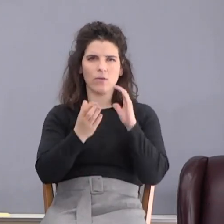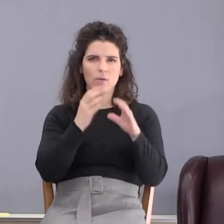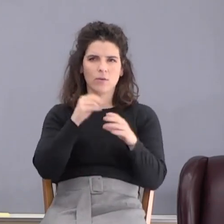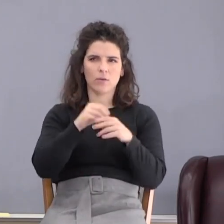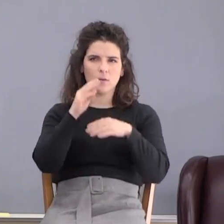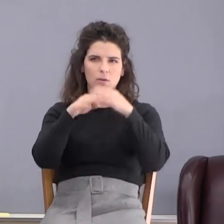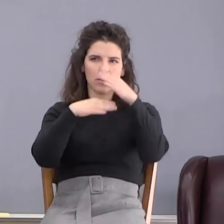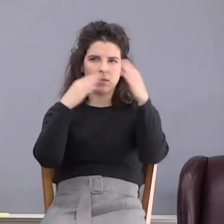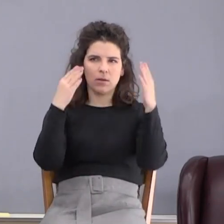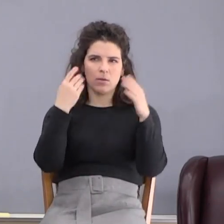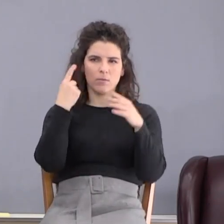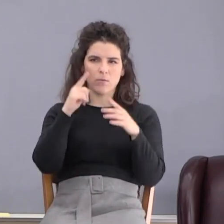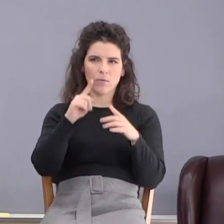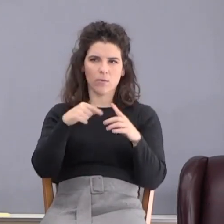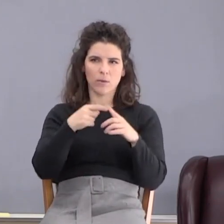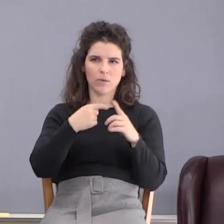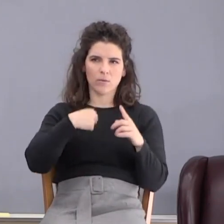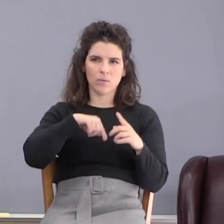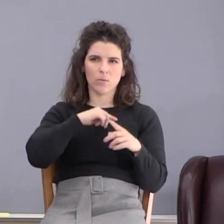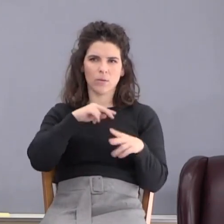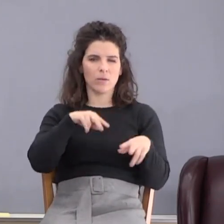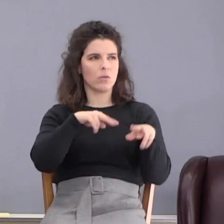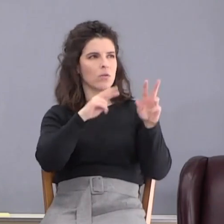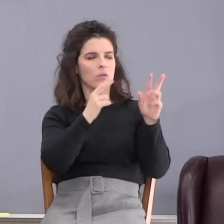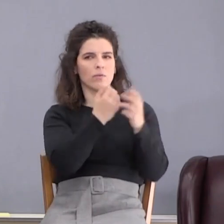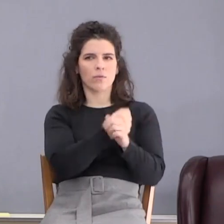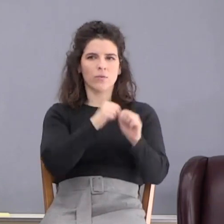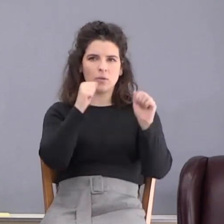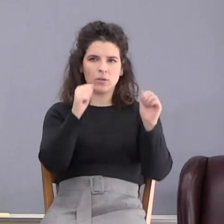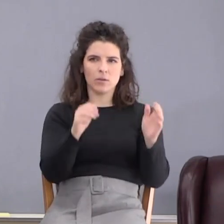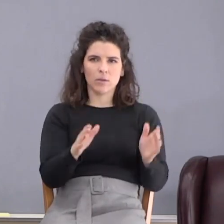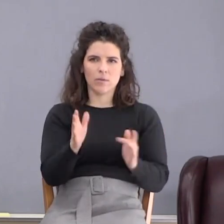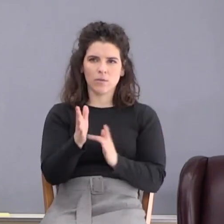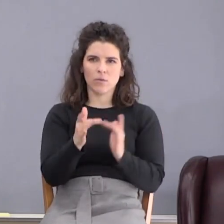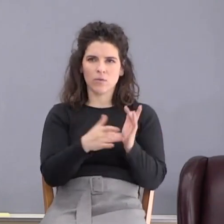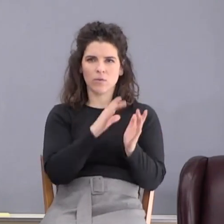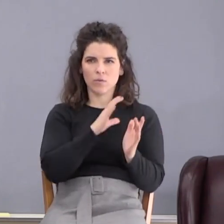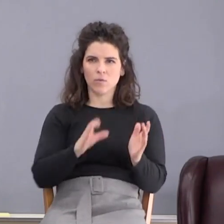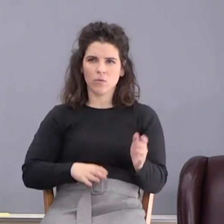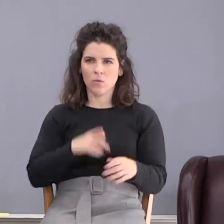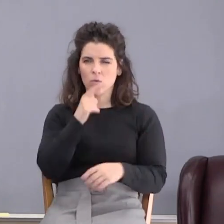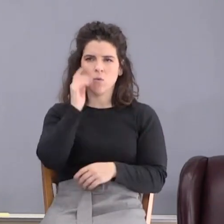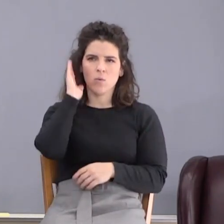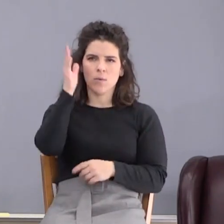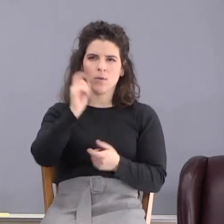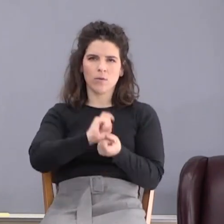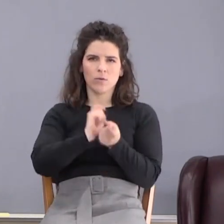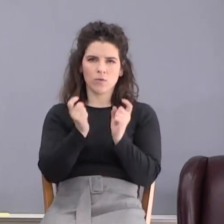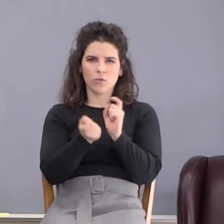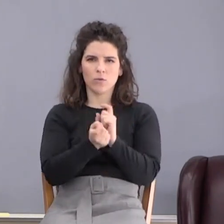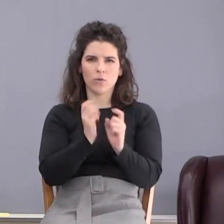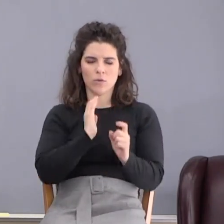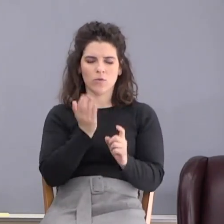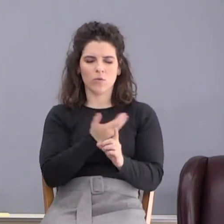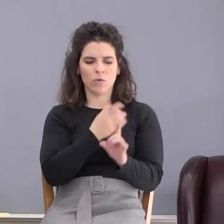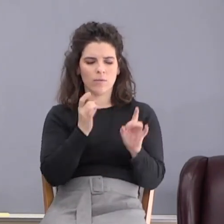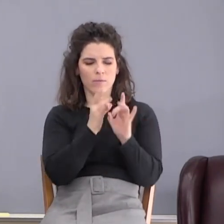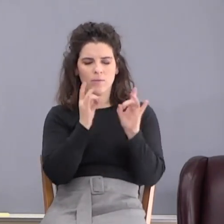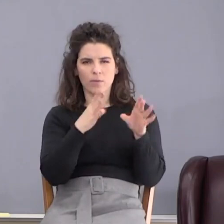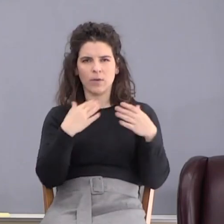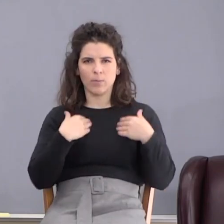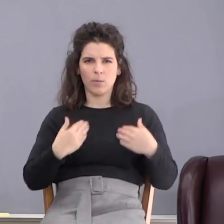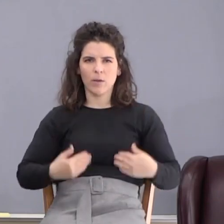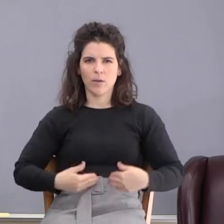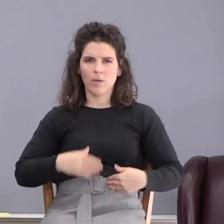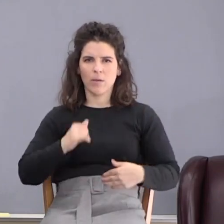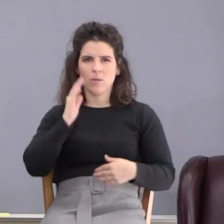also we look for the Savior, the Lord Jesus Christ, who shall change our vile body, it's corrupted,